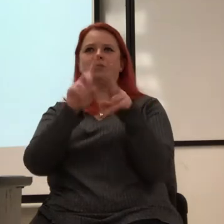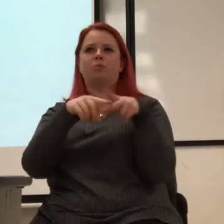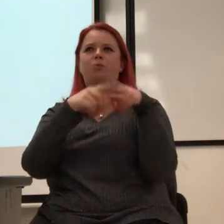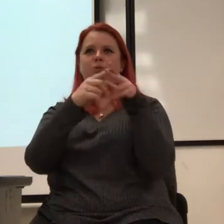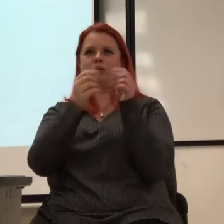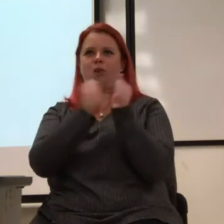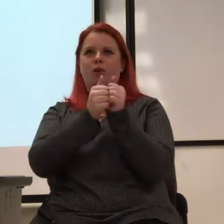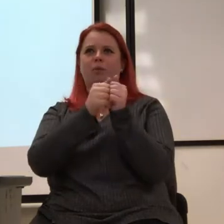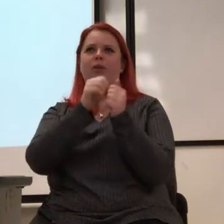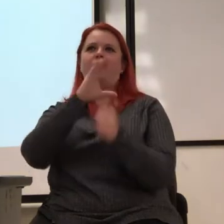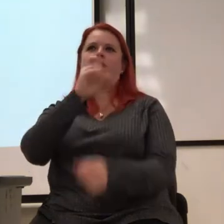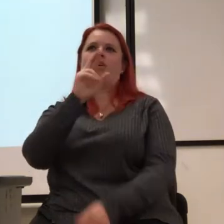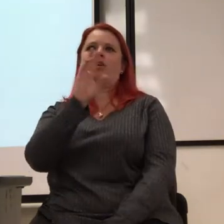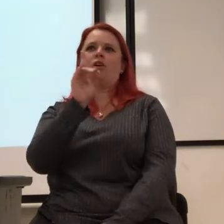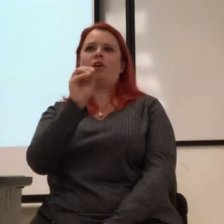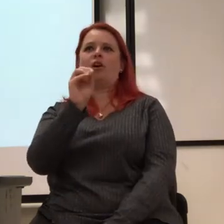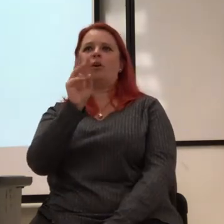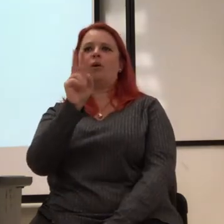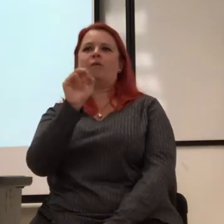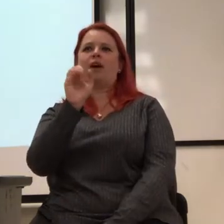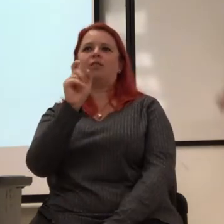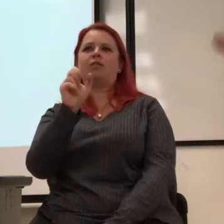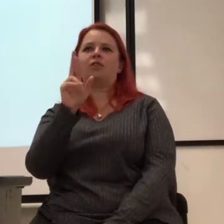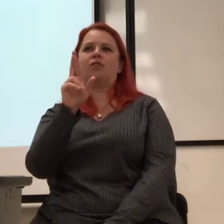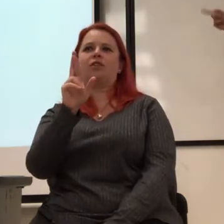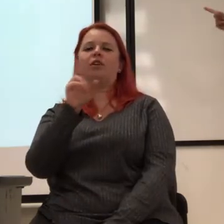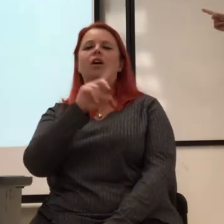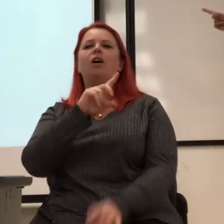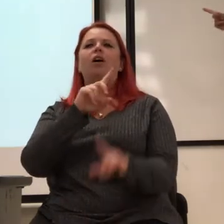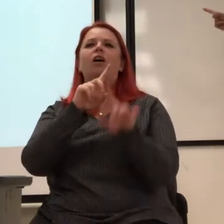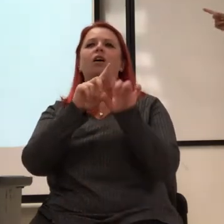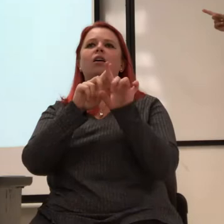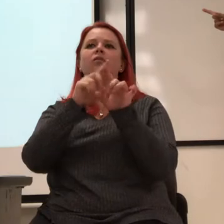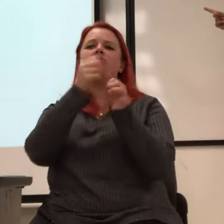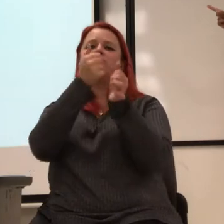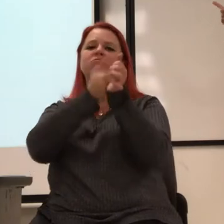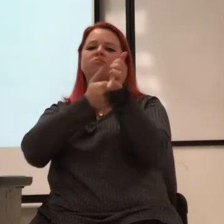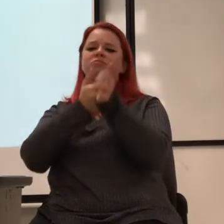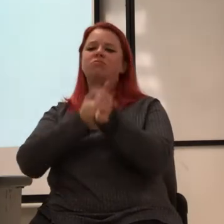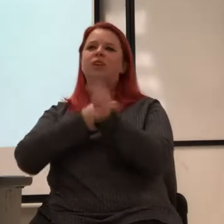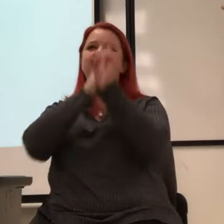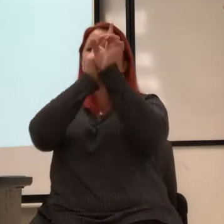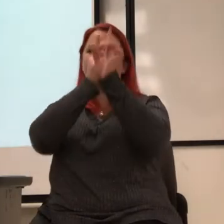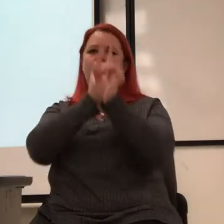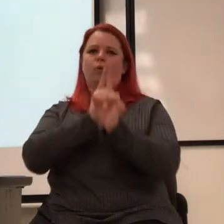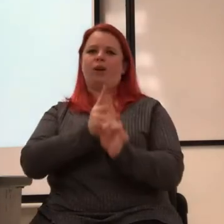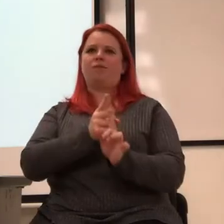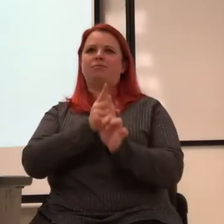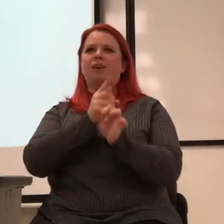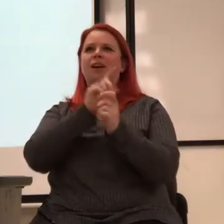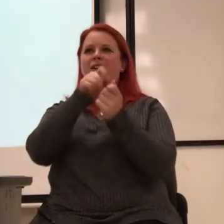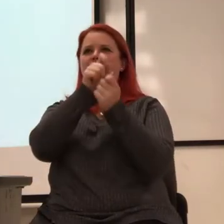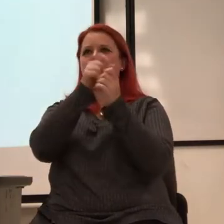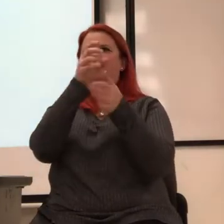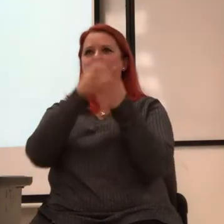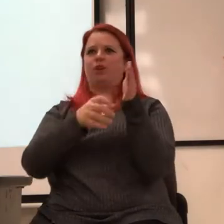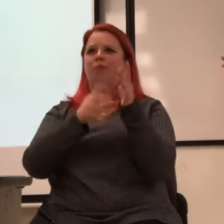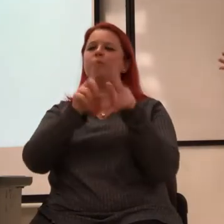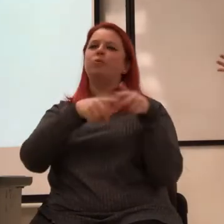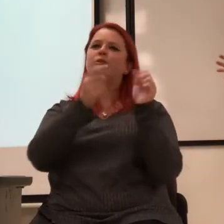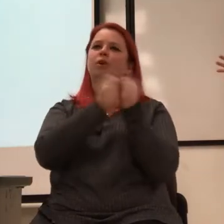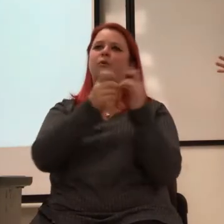And pretty much each of those bullet points is its own chapter. We're doing the heart